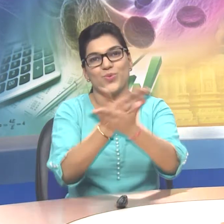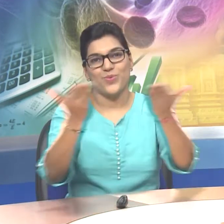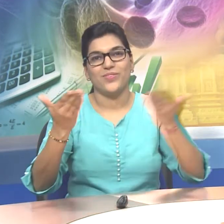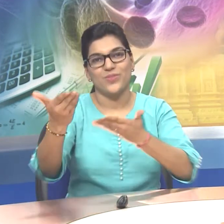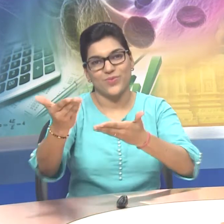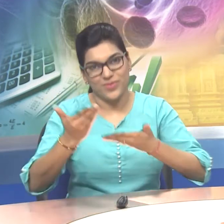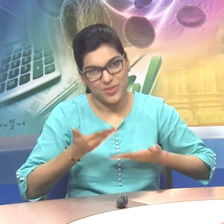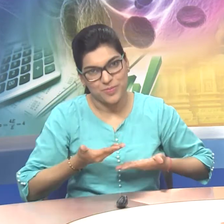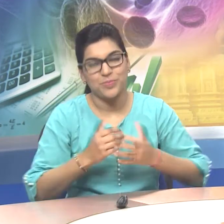Hello students,